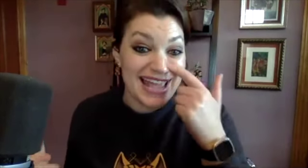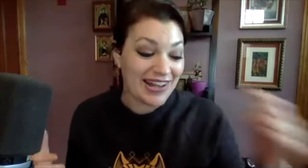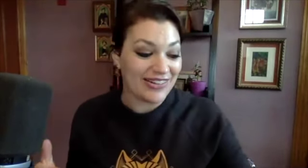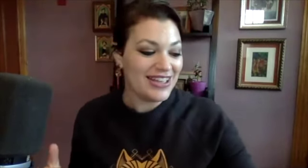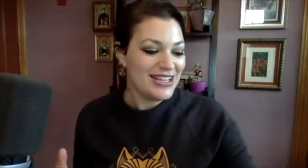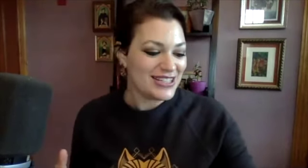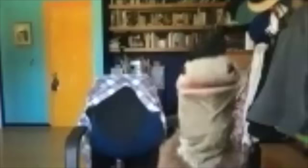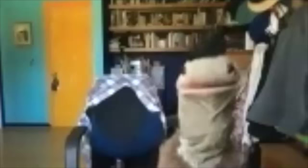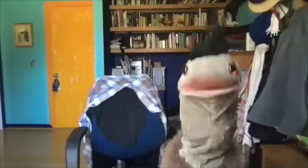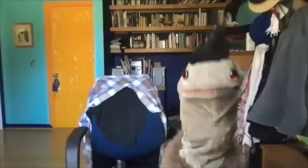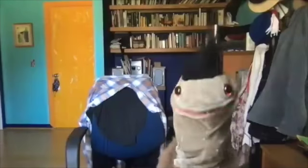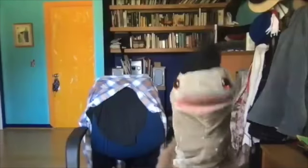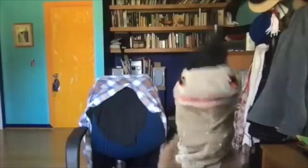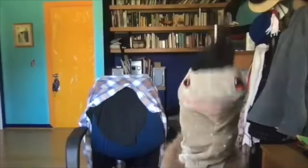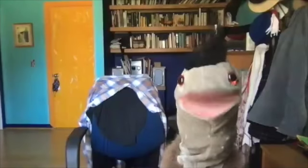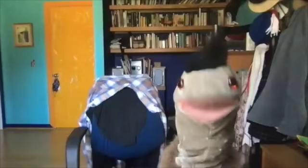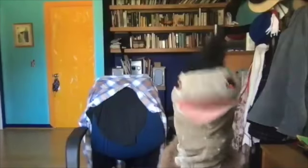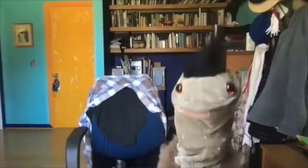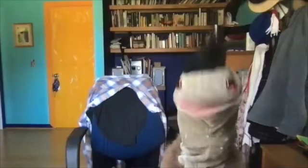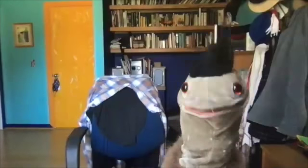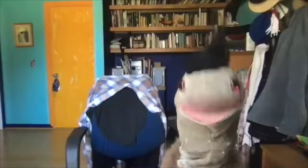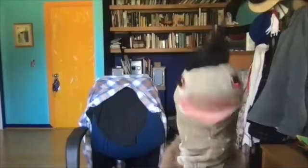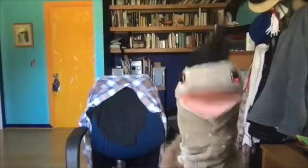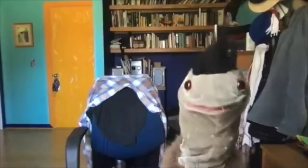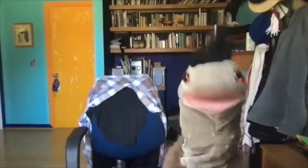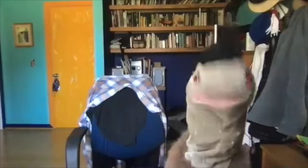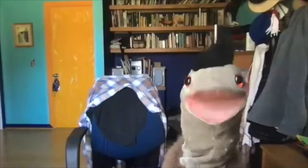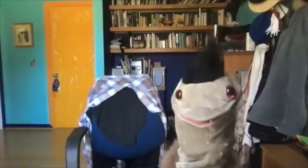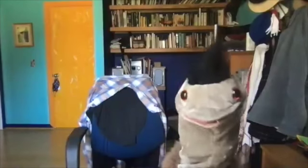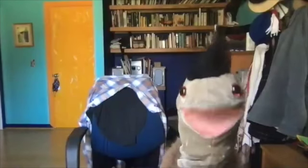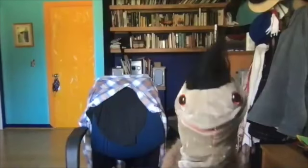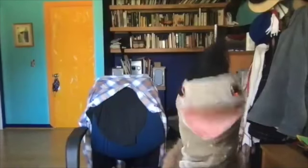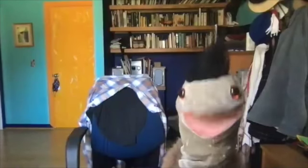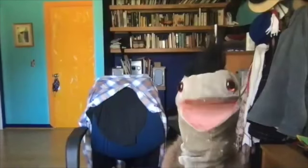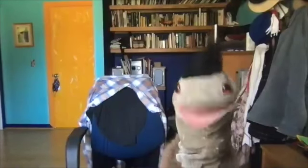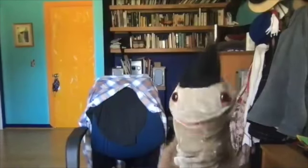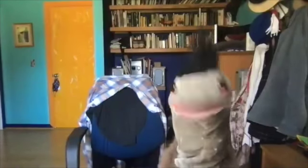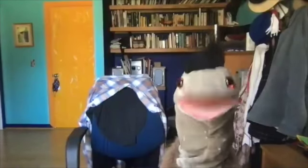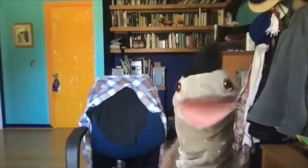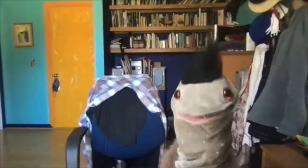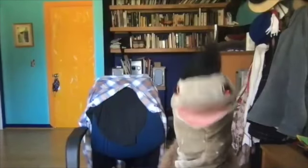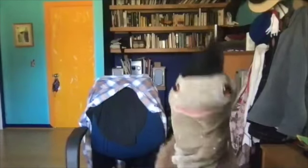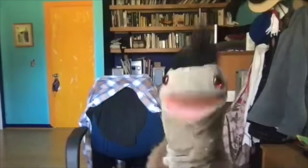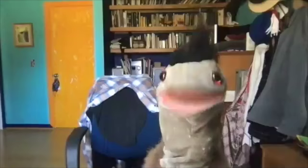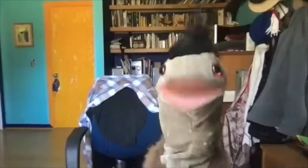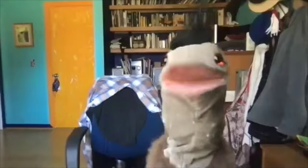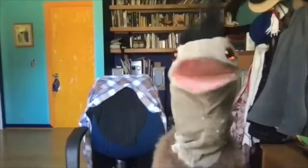now. Friends, yeah. I know it, Emma. I know it. That's a great song. And it's got gestures that you do with your hands to help tell the story,